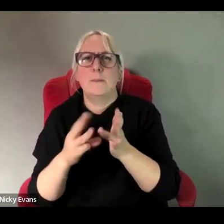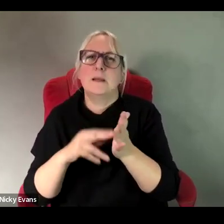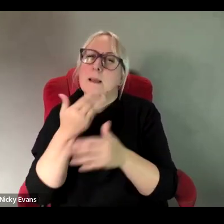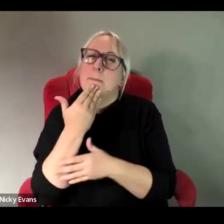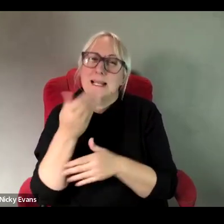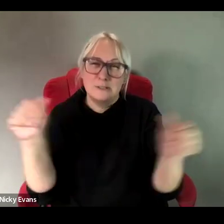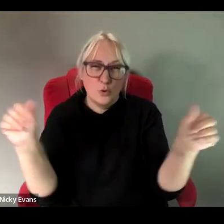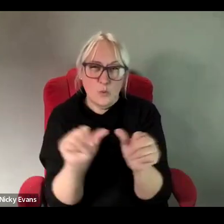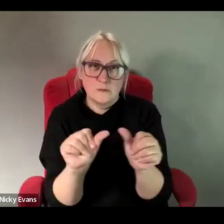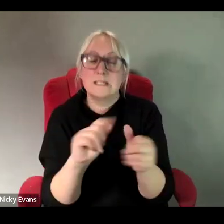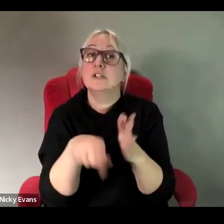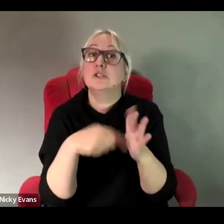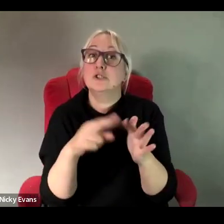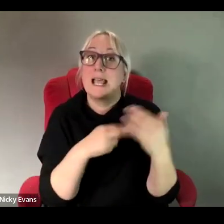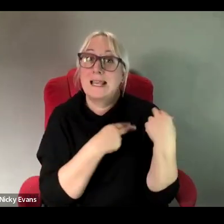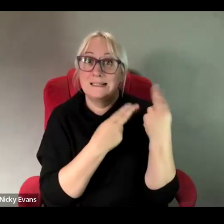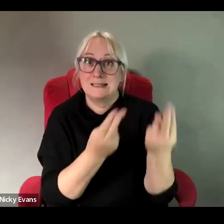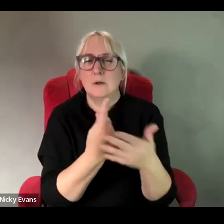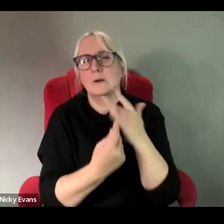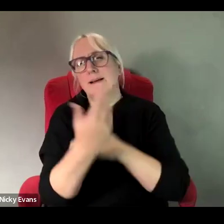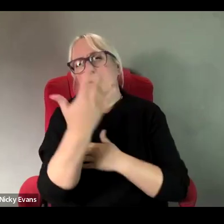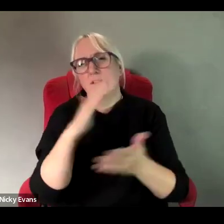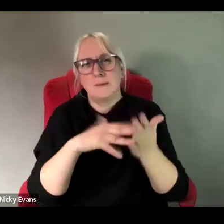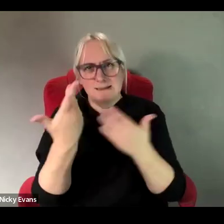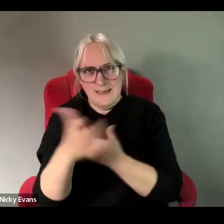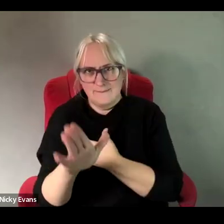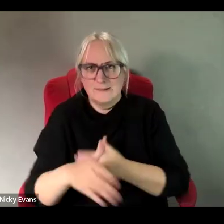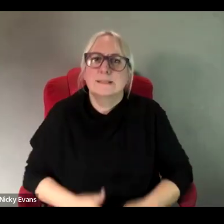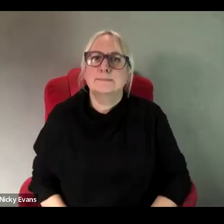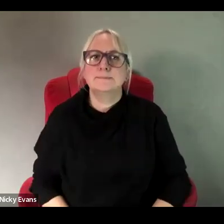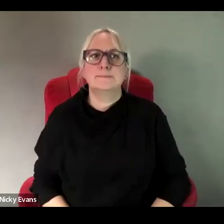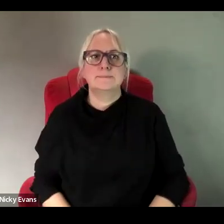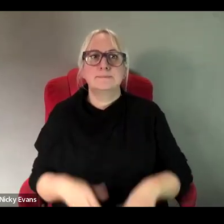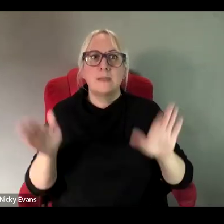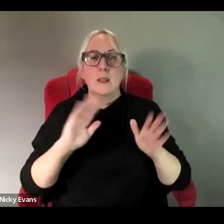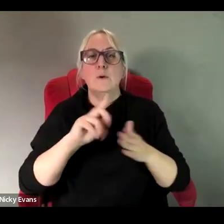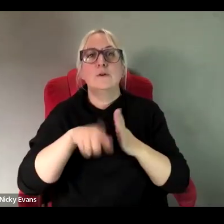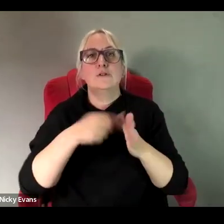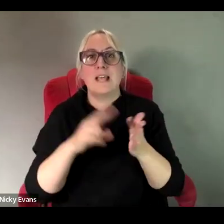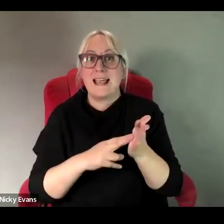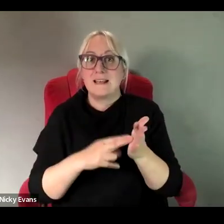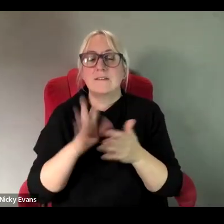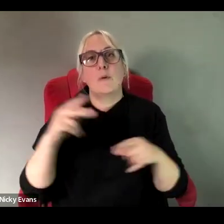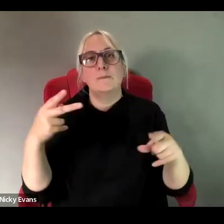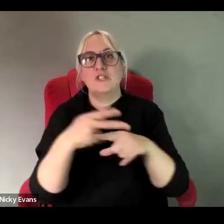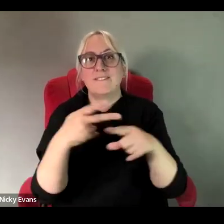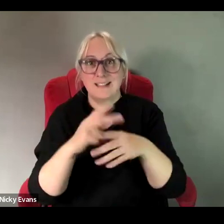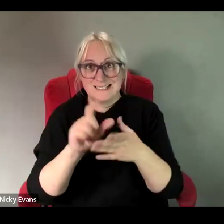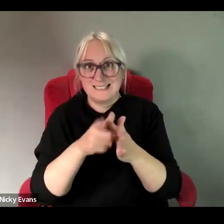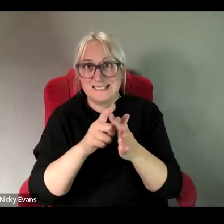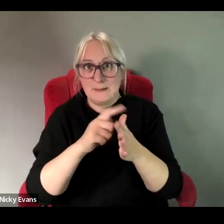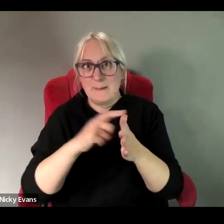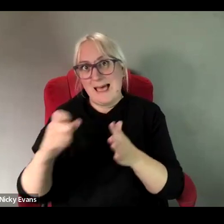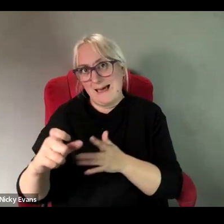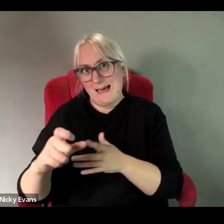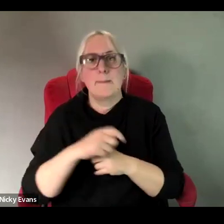short. So, Jen, over to you because we've only got 5 minutes left. So, Hi, Jen, I'm Jen from Sheffield DPAC. It's so